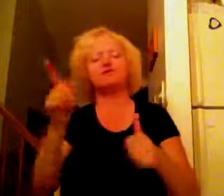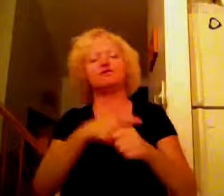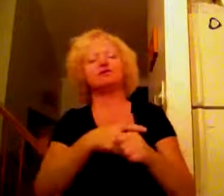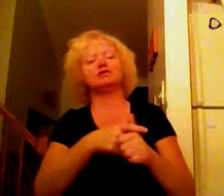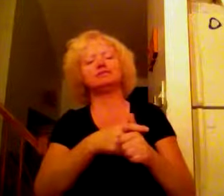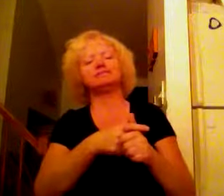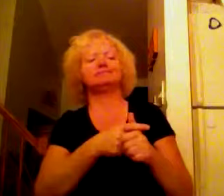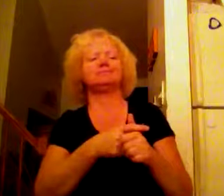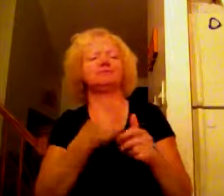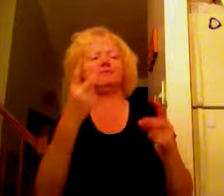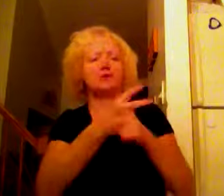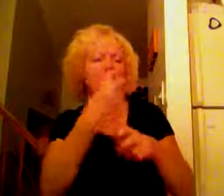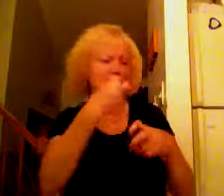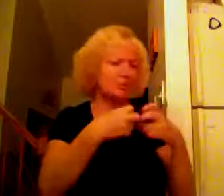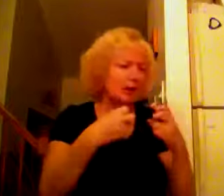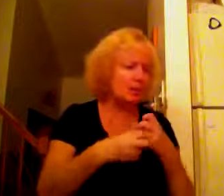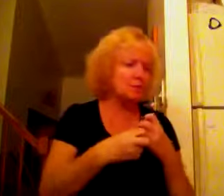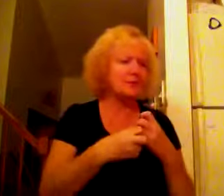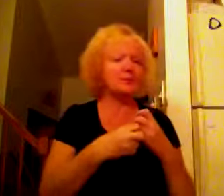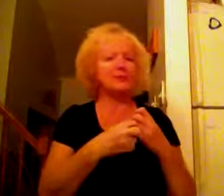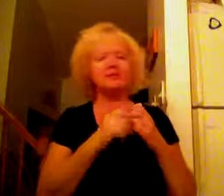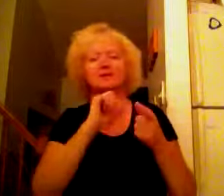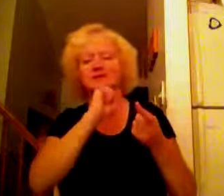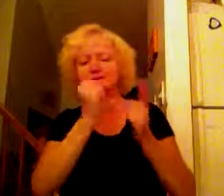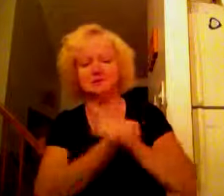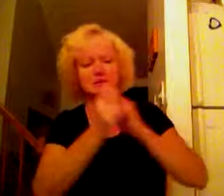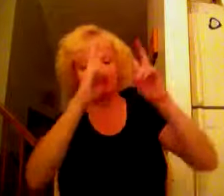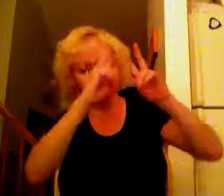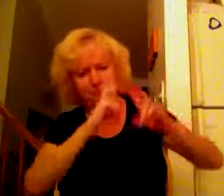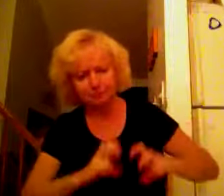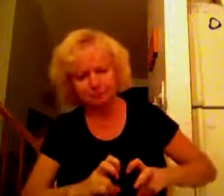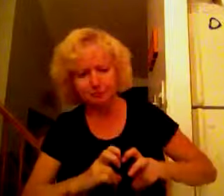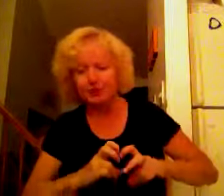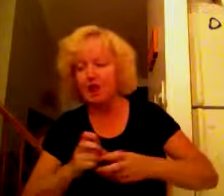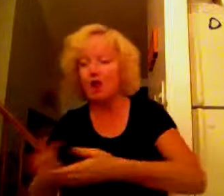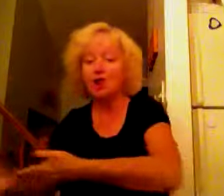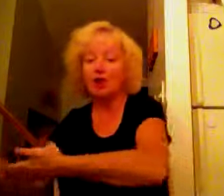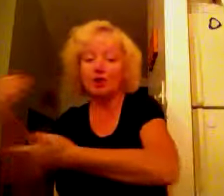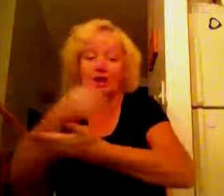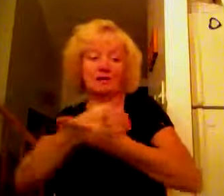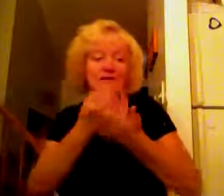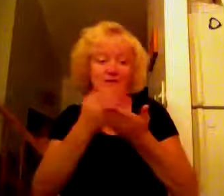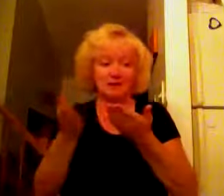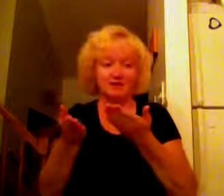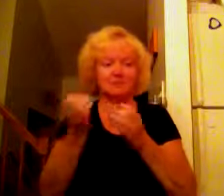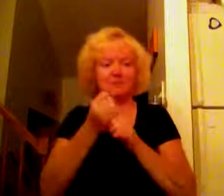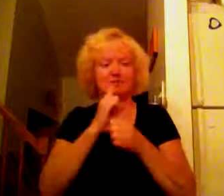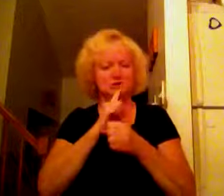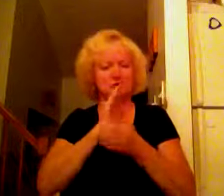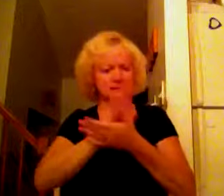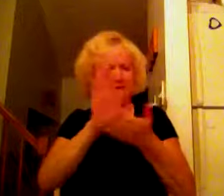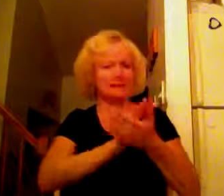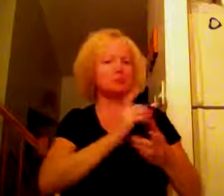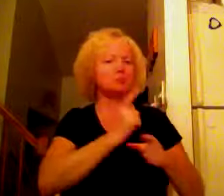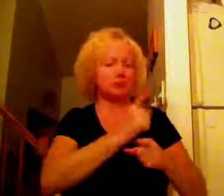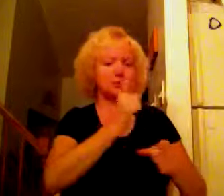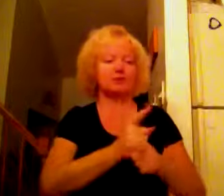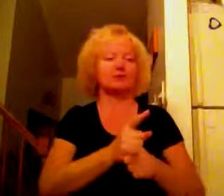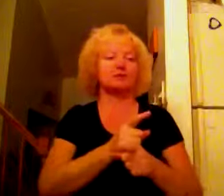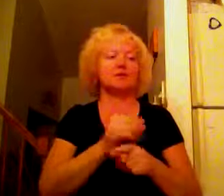problem. Next, get the appropriate supplies to clean the area safely. You will need gloves, paper towels, disinfectant,